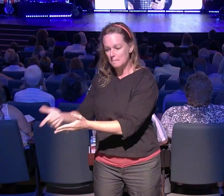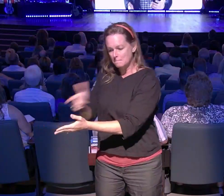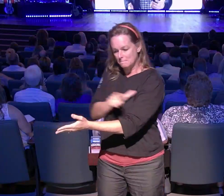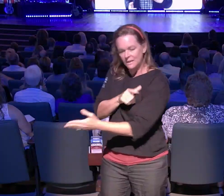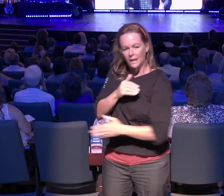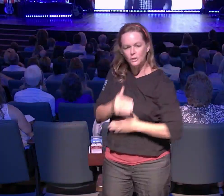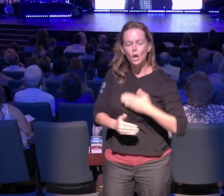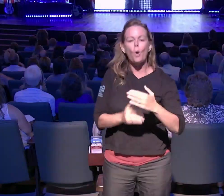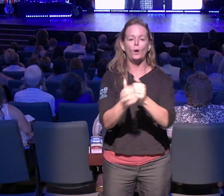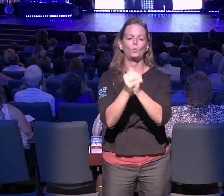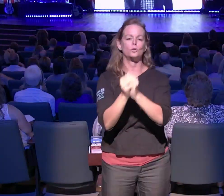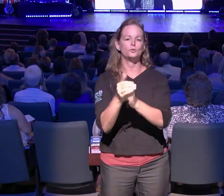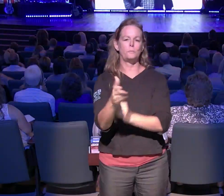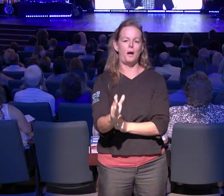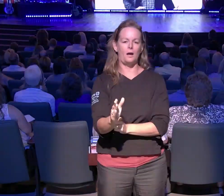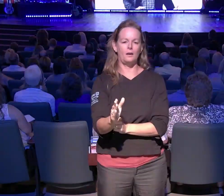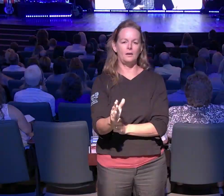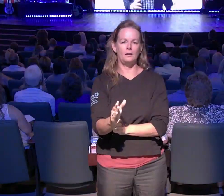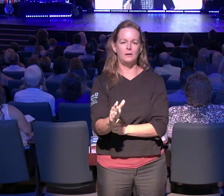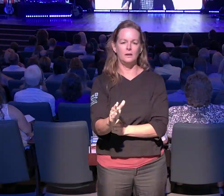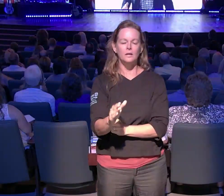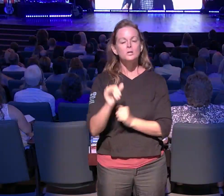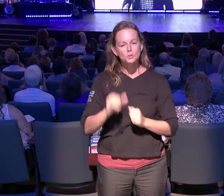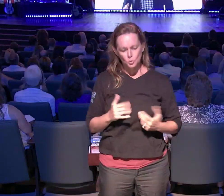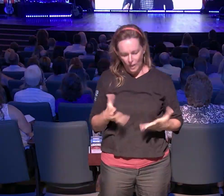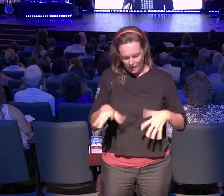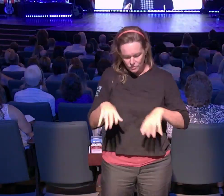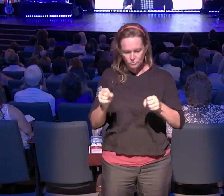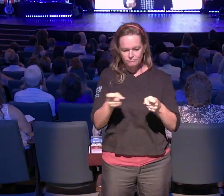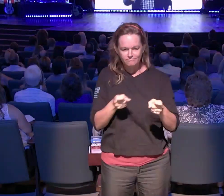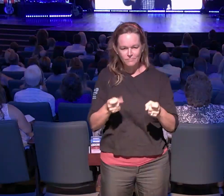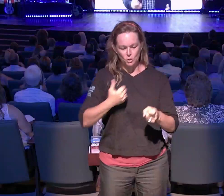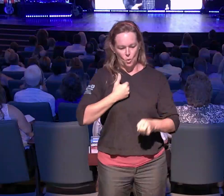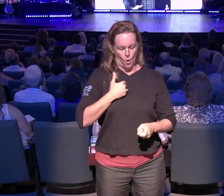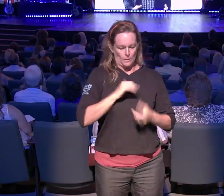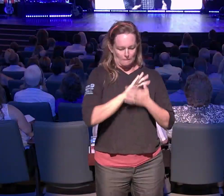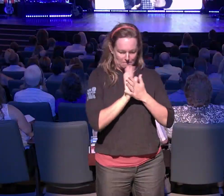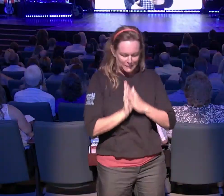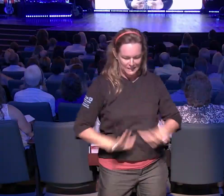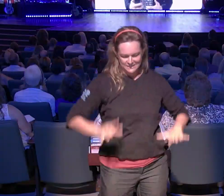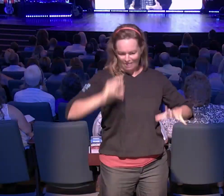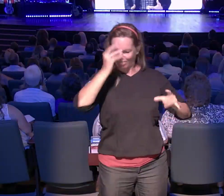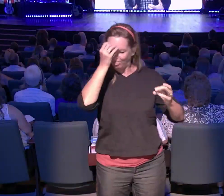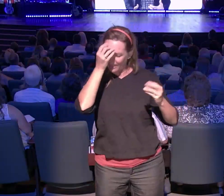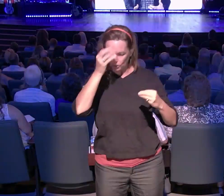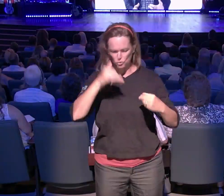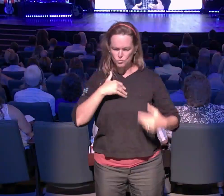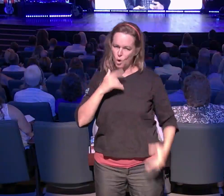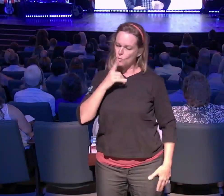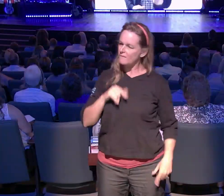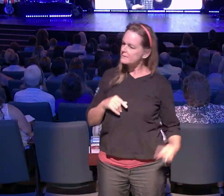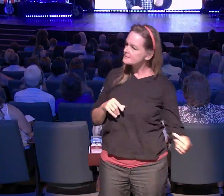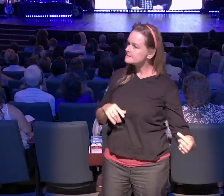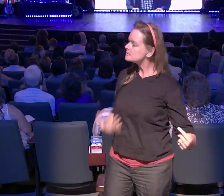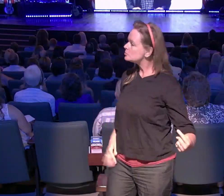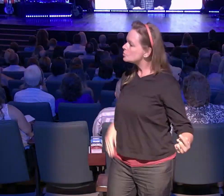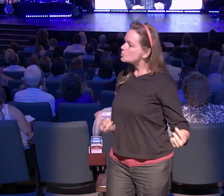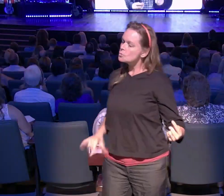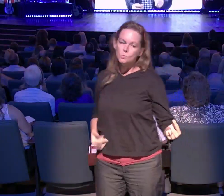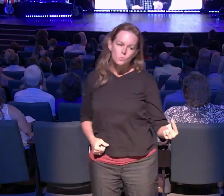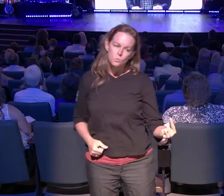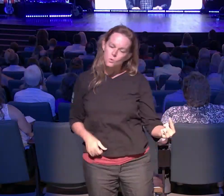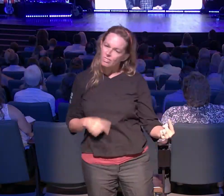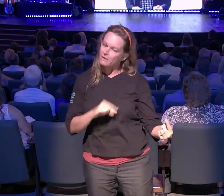it. Some of you need to plan your own peace conference because you know there's someone that you're having a conflict with and God is telling you